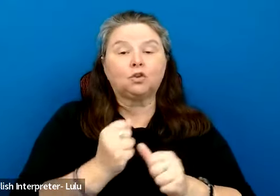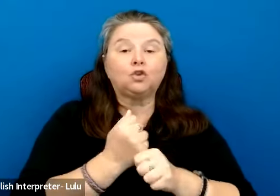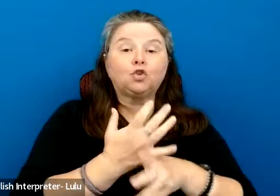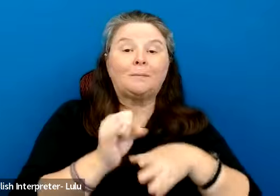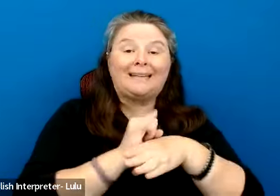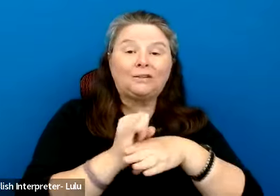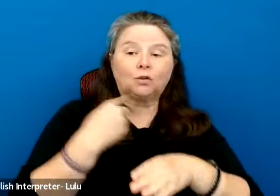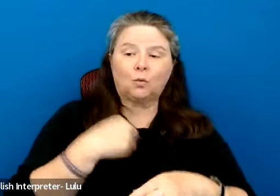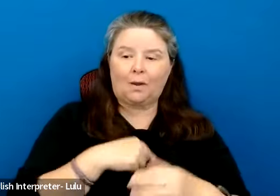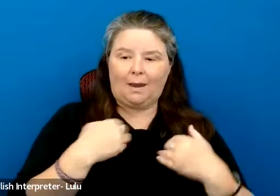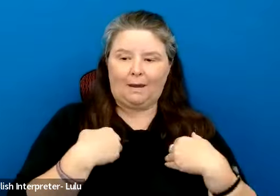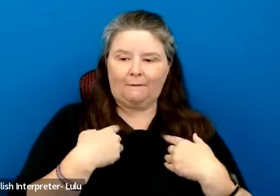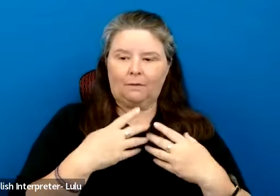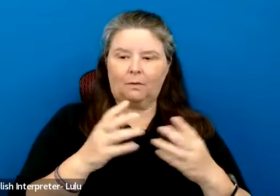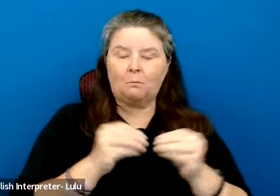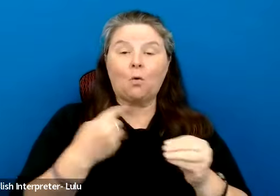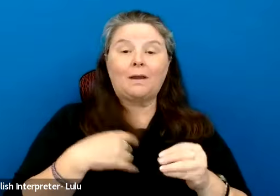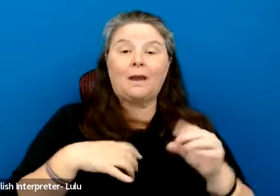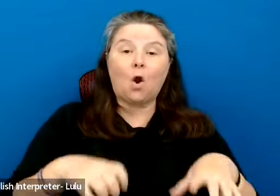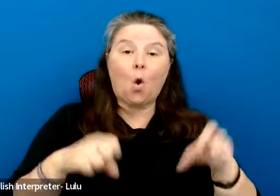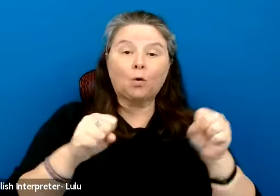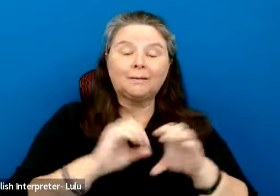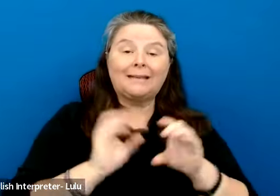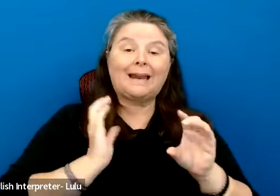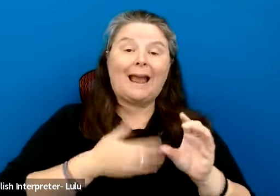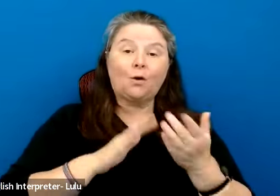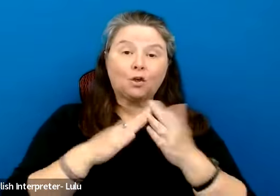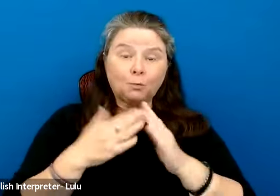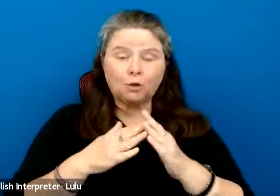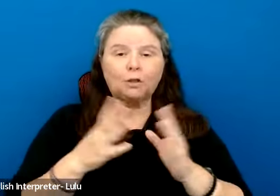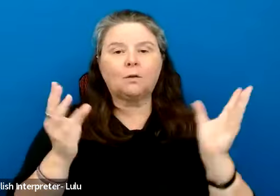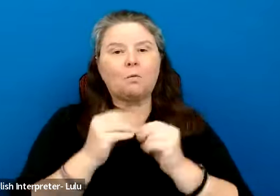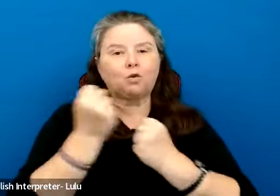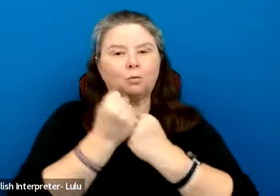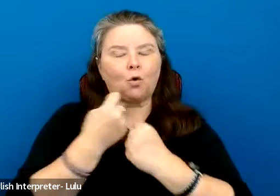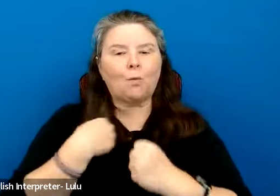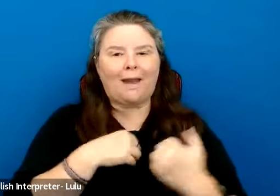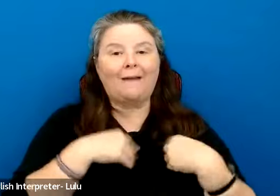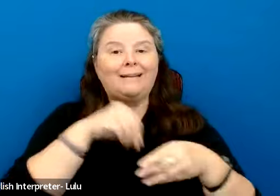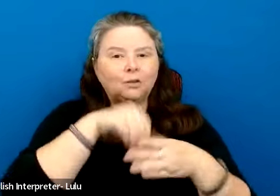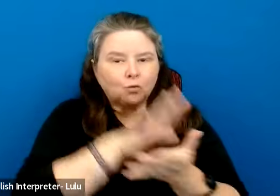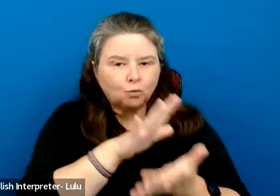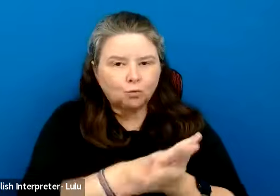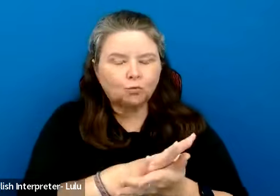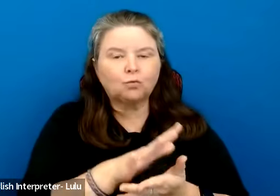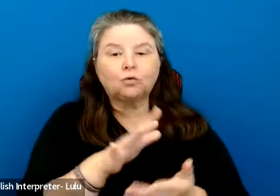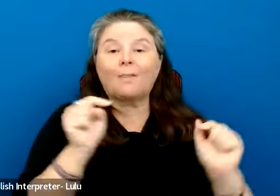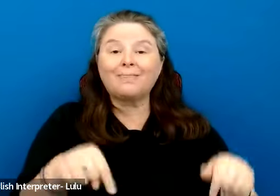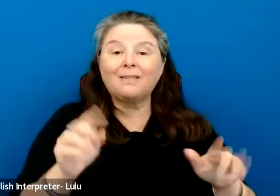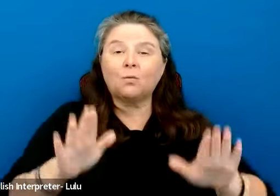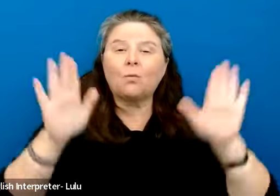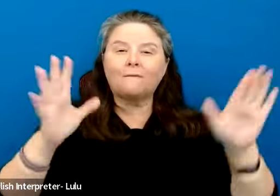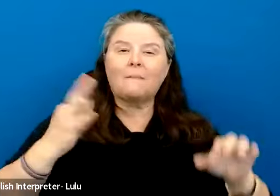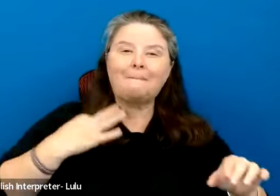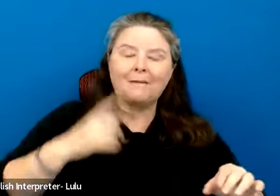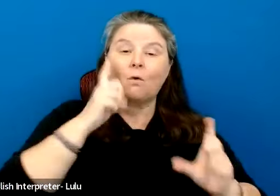interns we have, and the more we can host in our community, the more support we have in our school. So this is a wonderful benefit